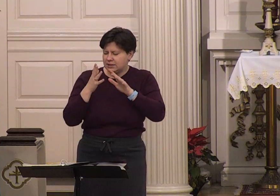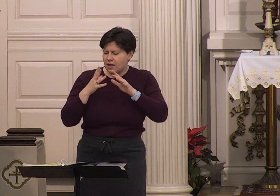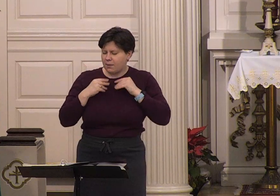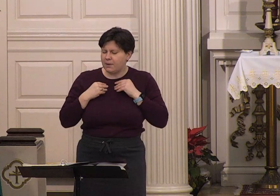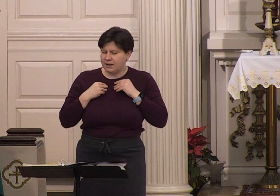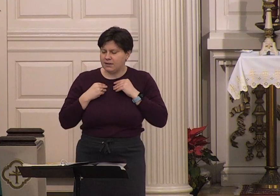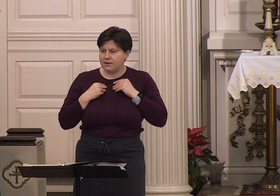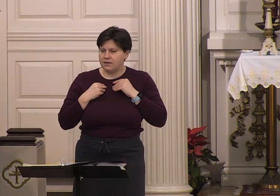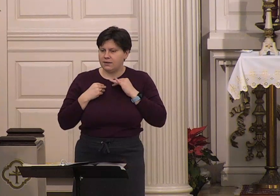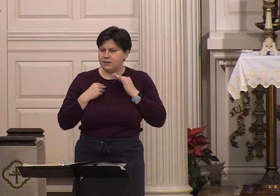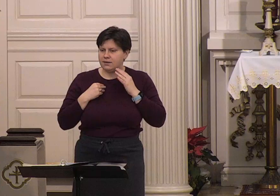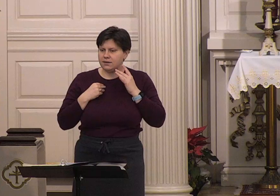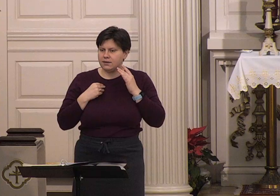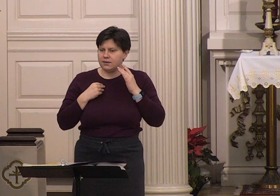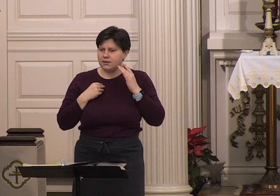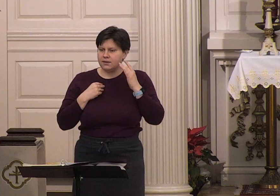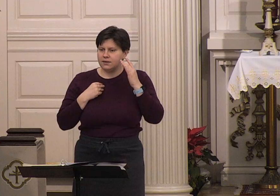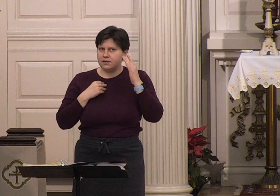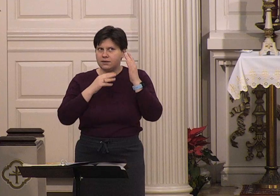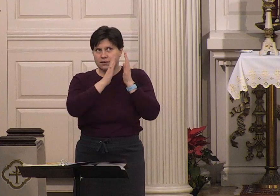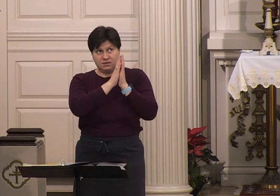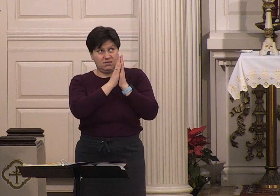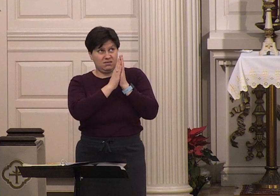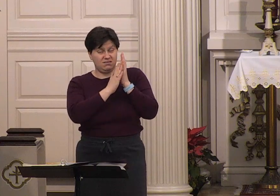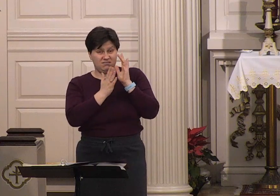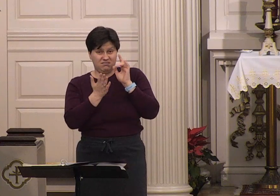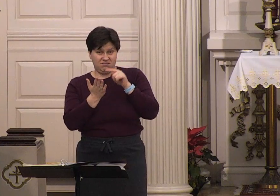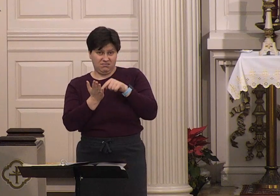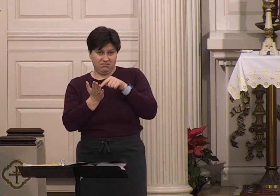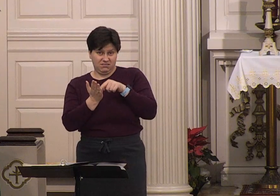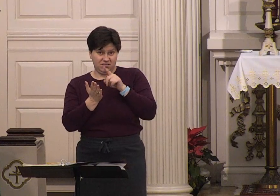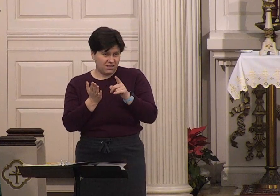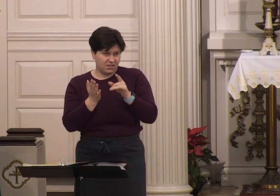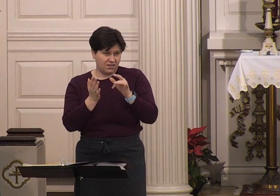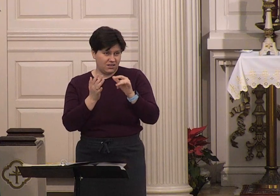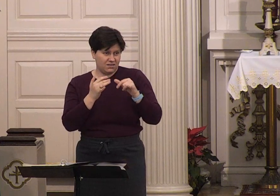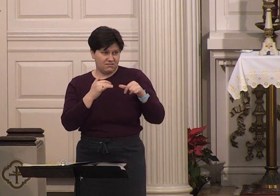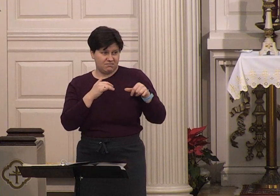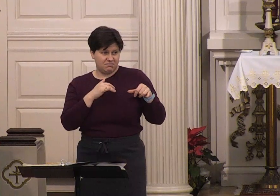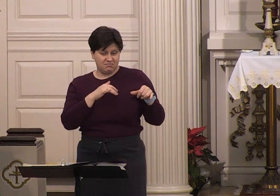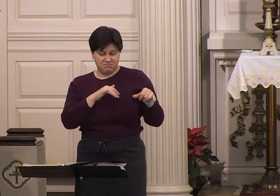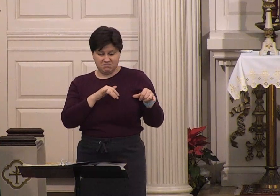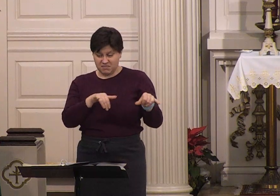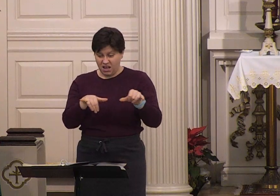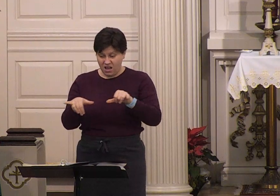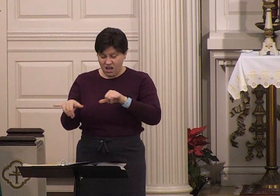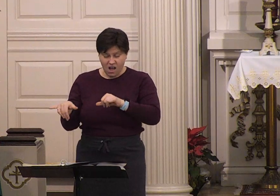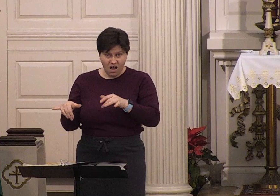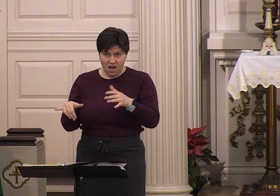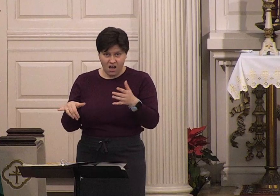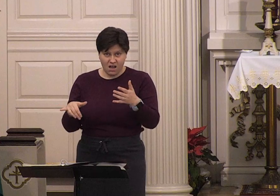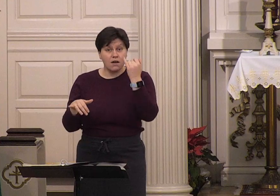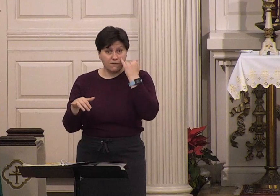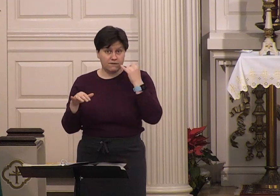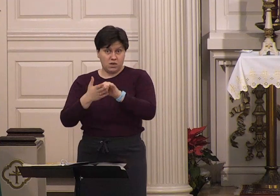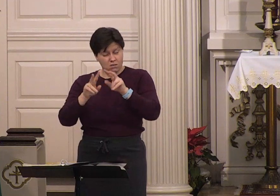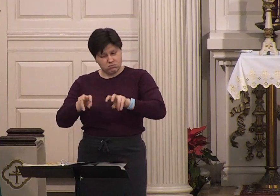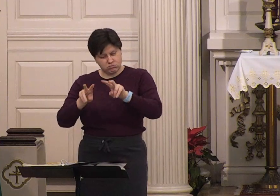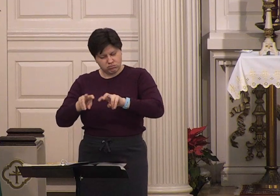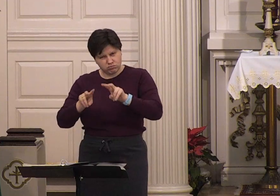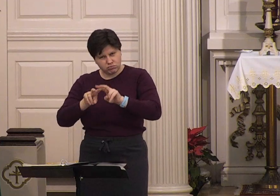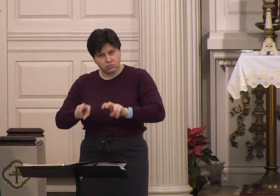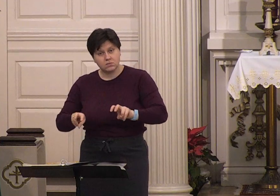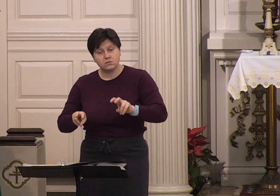whether any of this is actually real or true, or I like any of it, if we do this, we will find that they